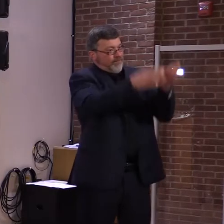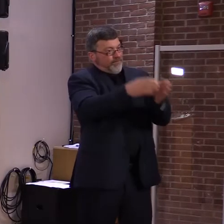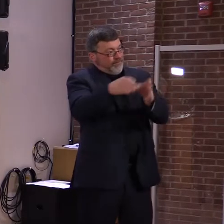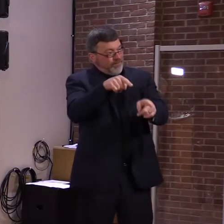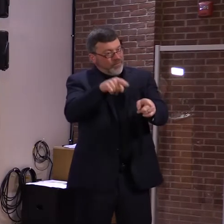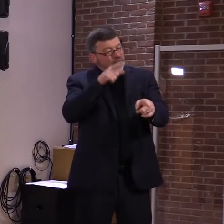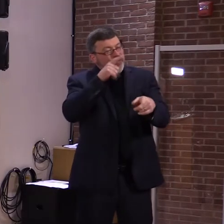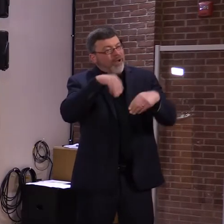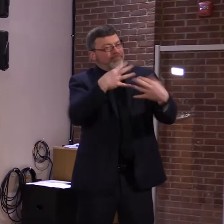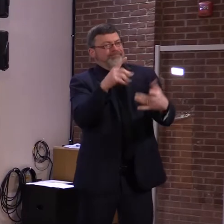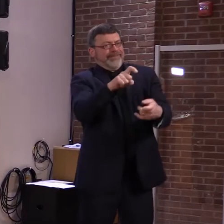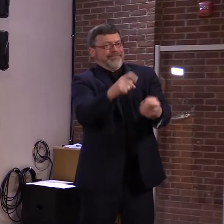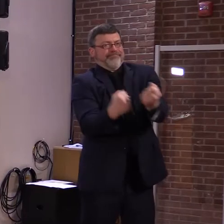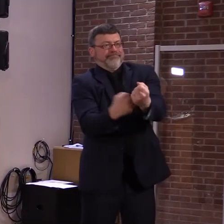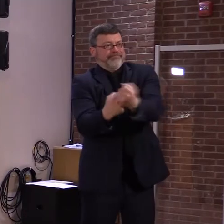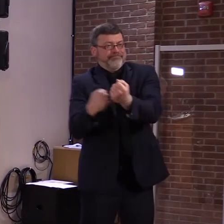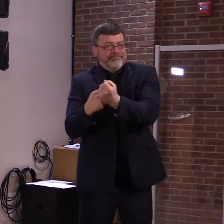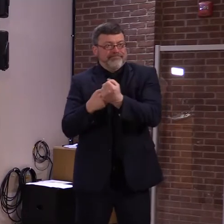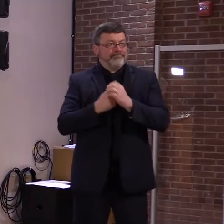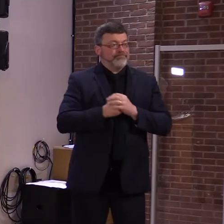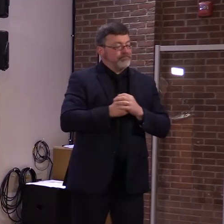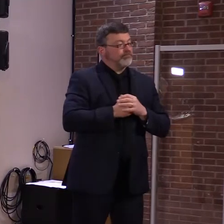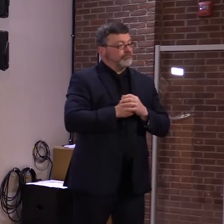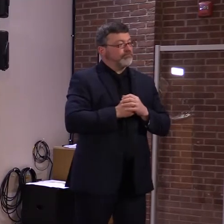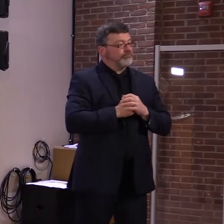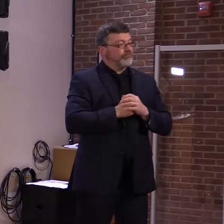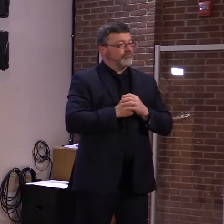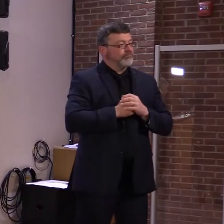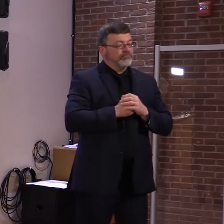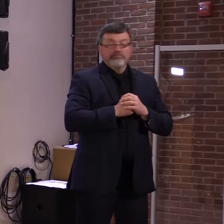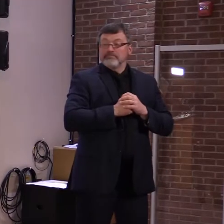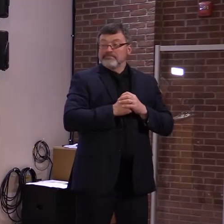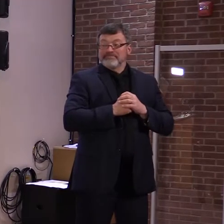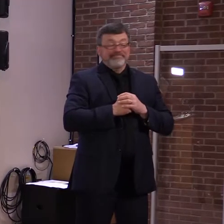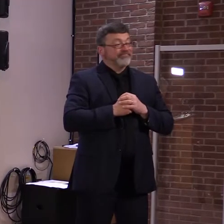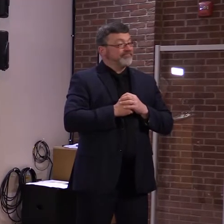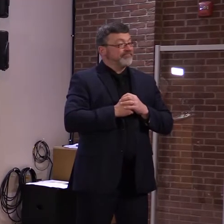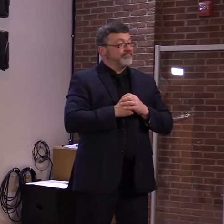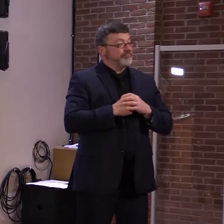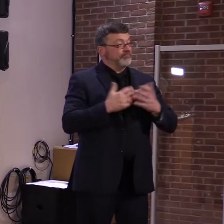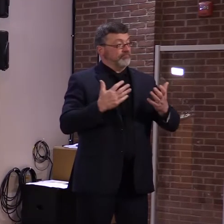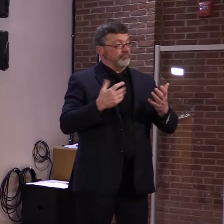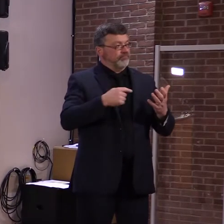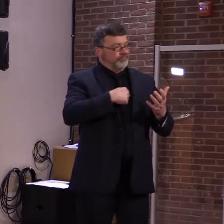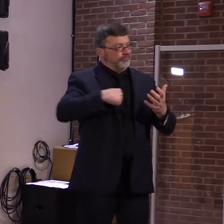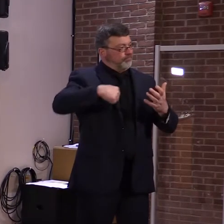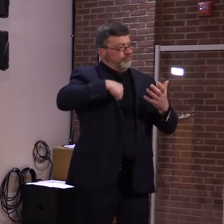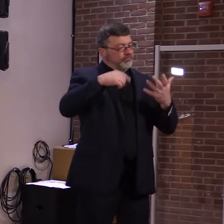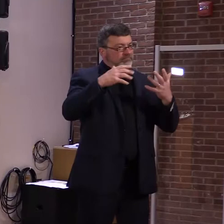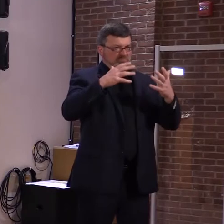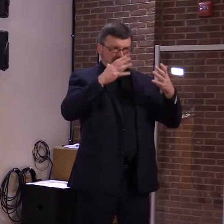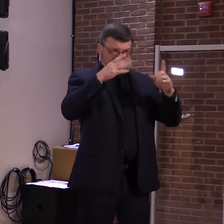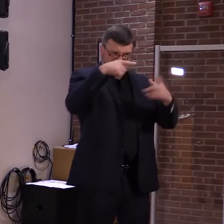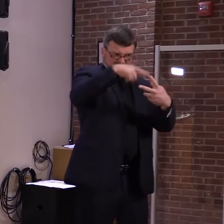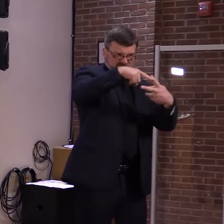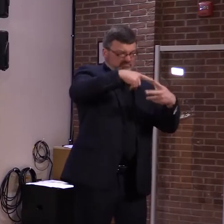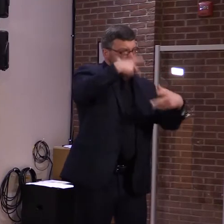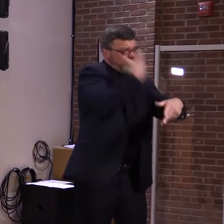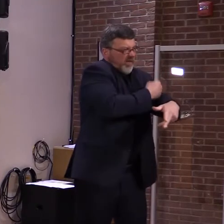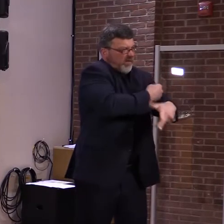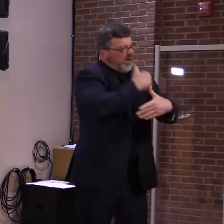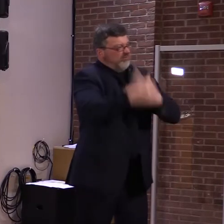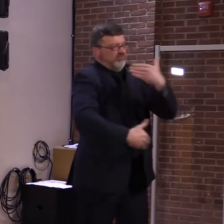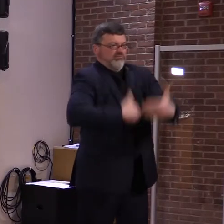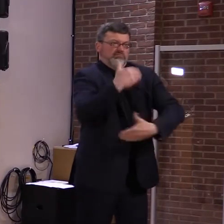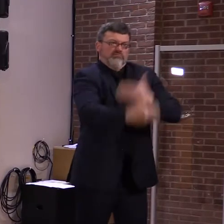support our mission and vision. We continue to make access to vaccines as easy as possible, and I encourage